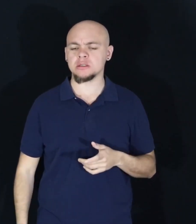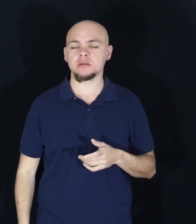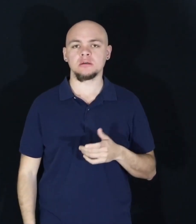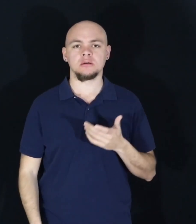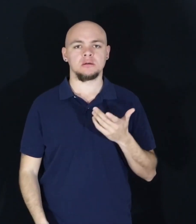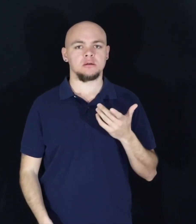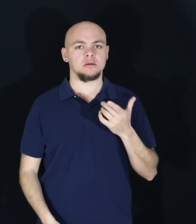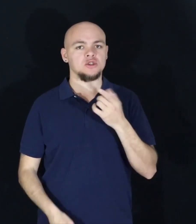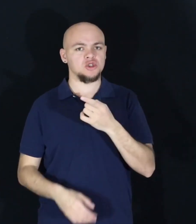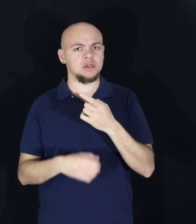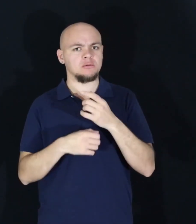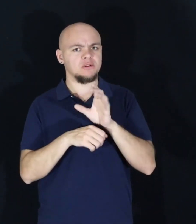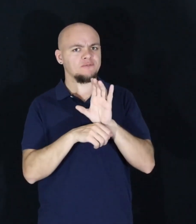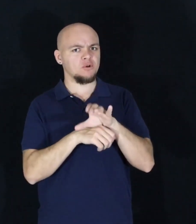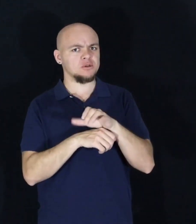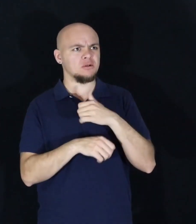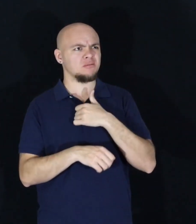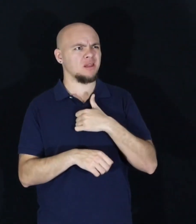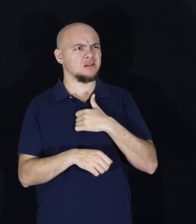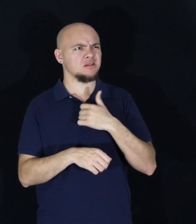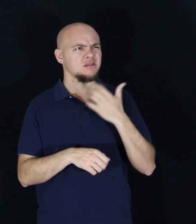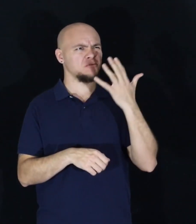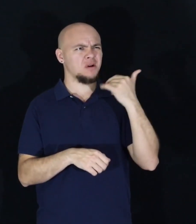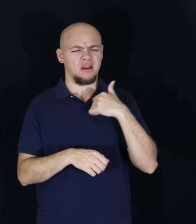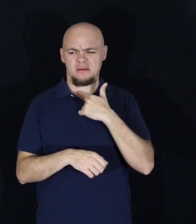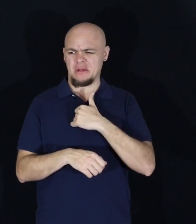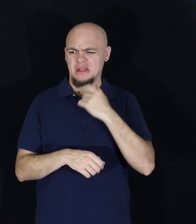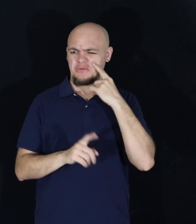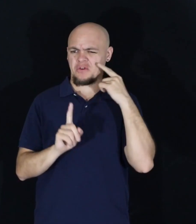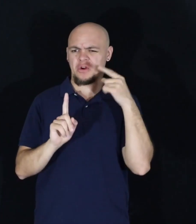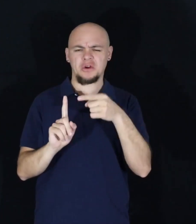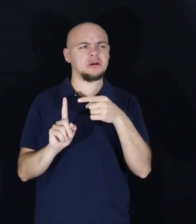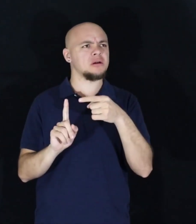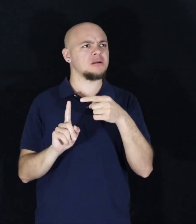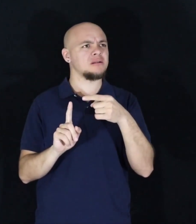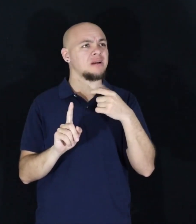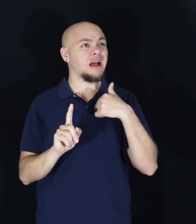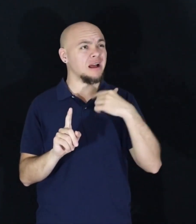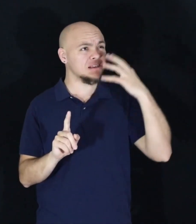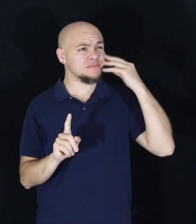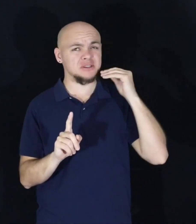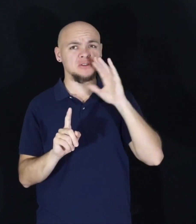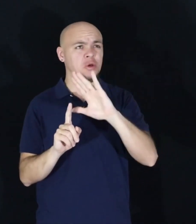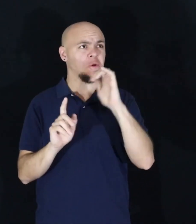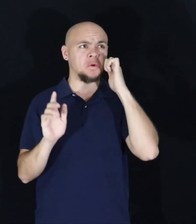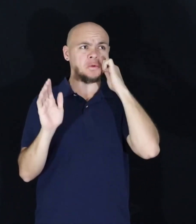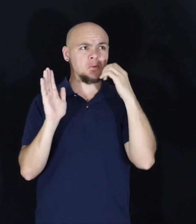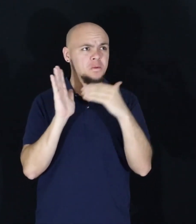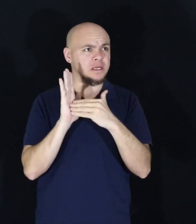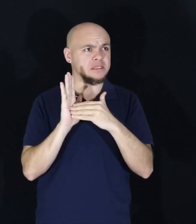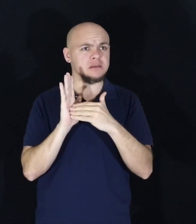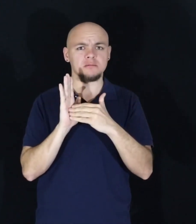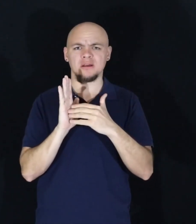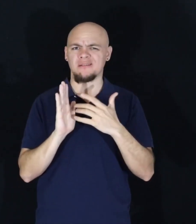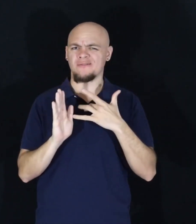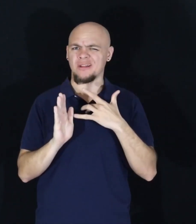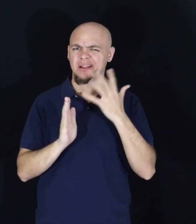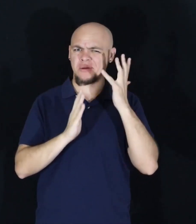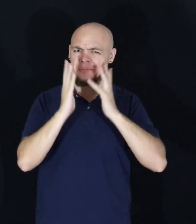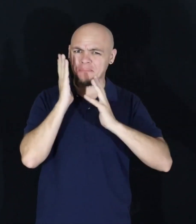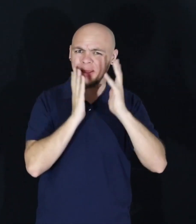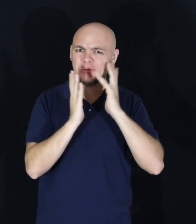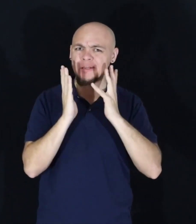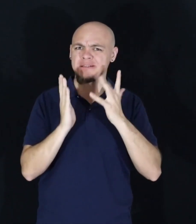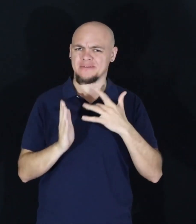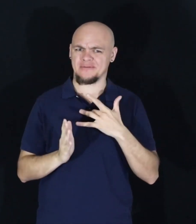Although she was made to apologise, I didn't know why I had to do the same when I was the one on the receiving end of racism. She had made me feel embarrassed and